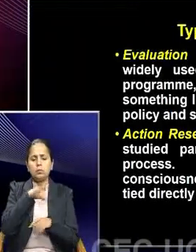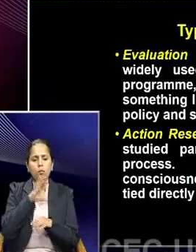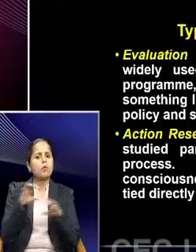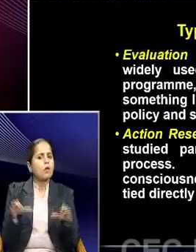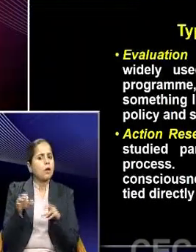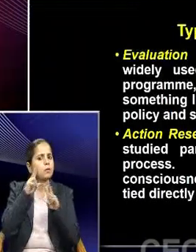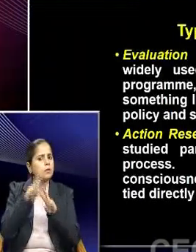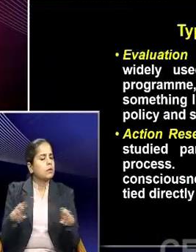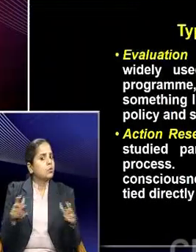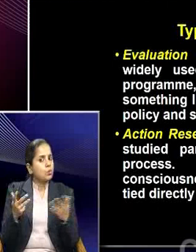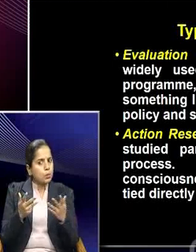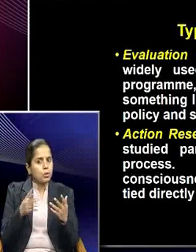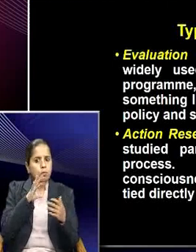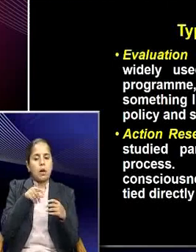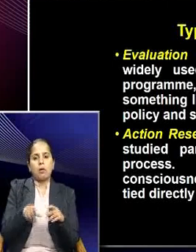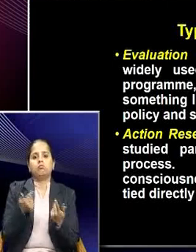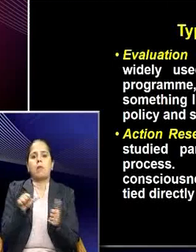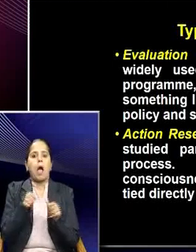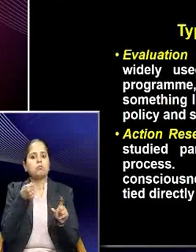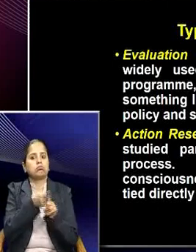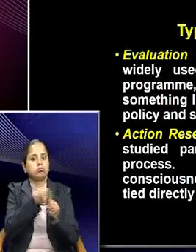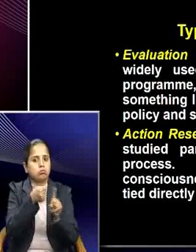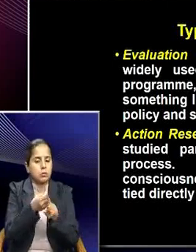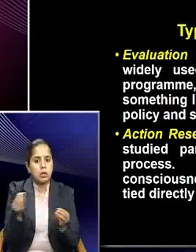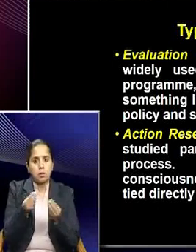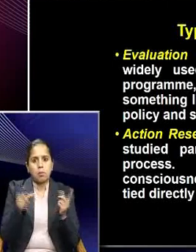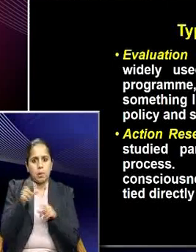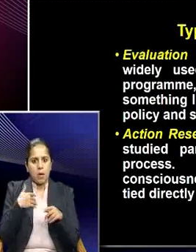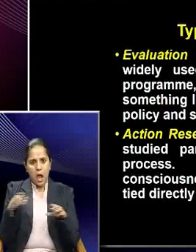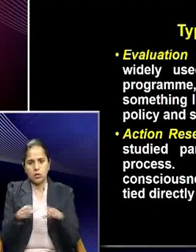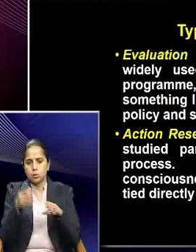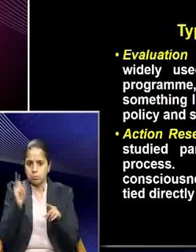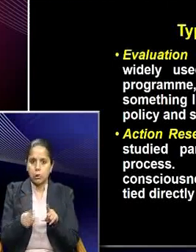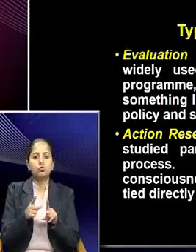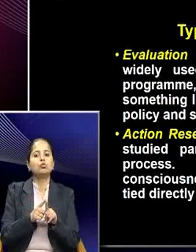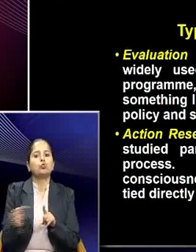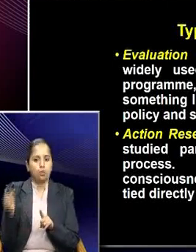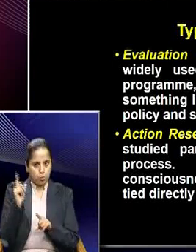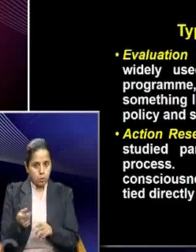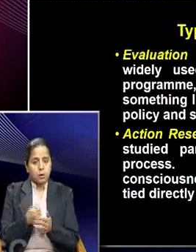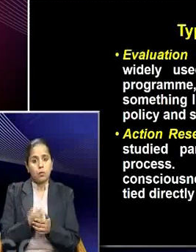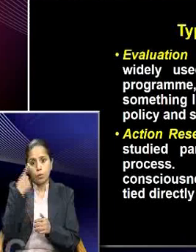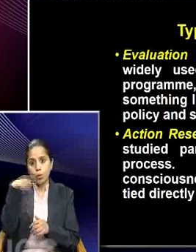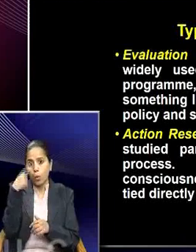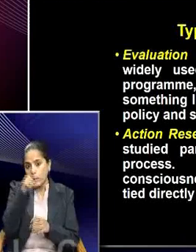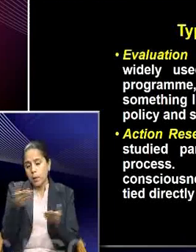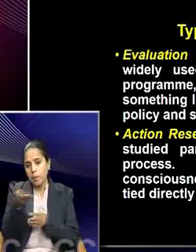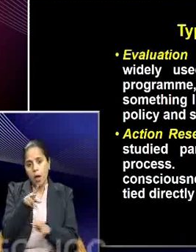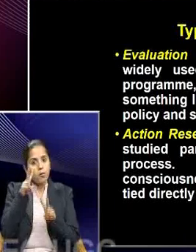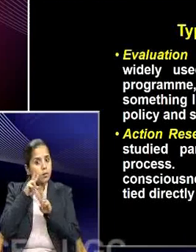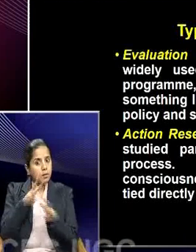basically based on activism. Some amount of action has to be done. So those who are being